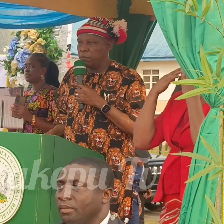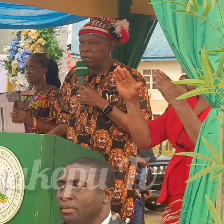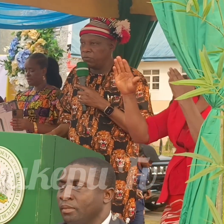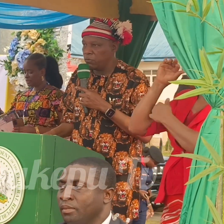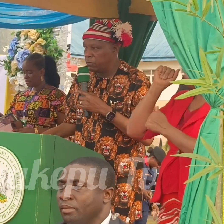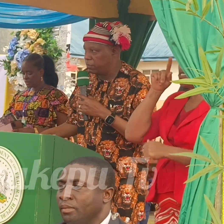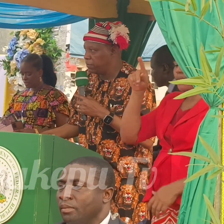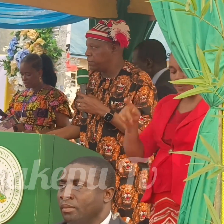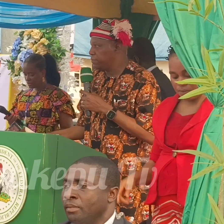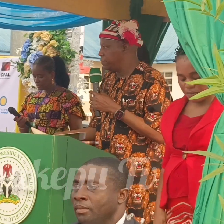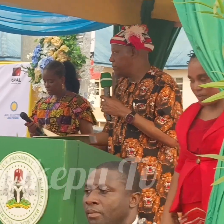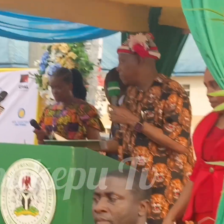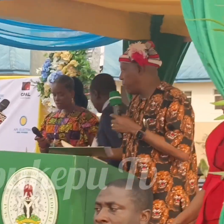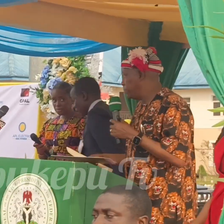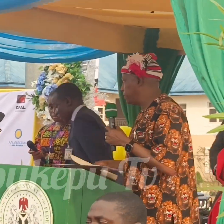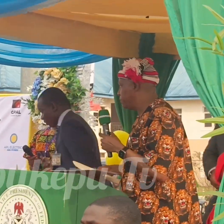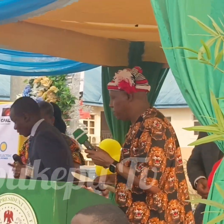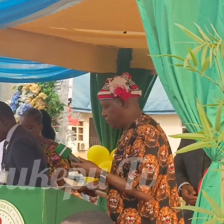God bless you all.